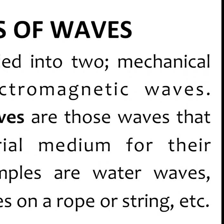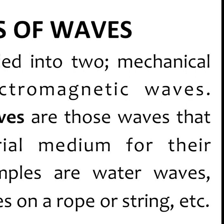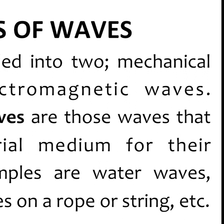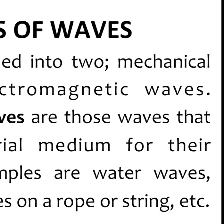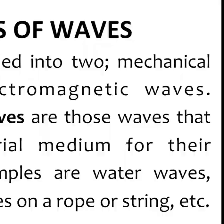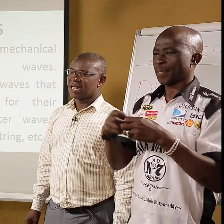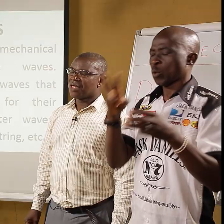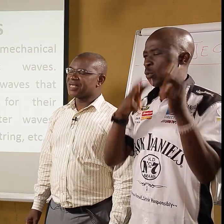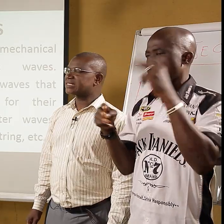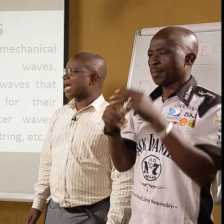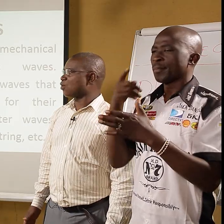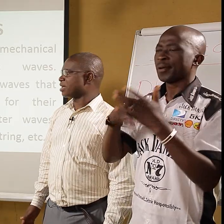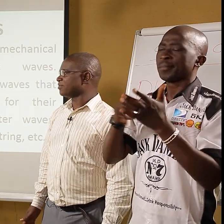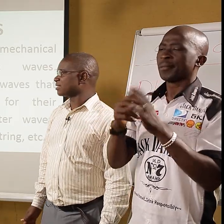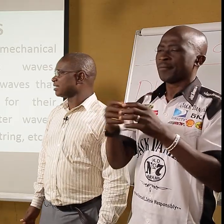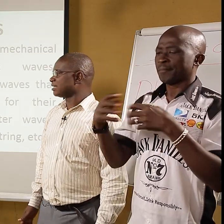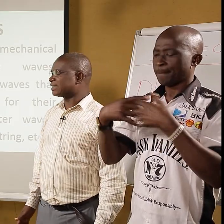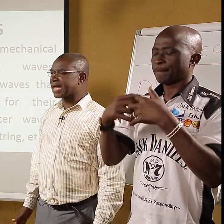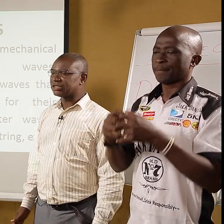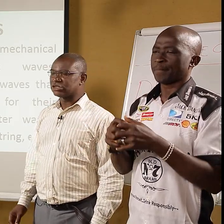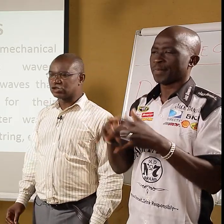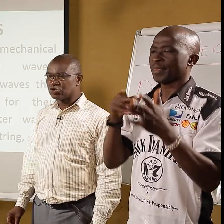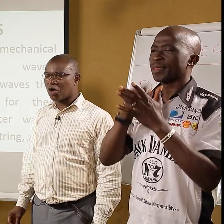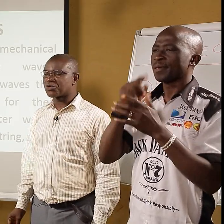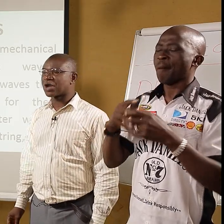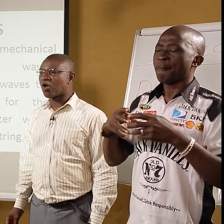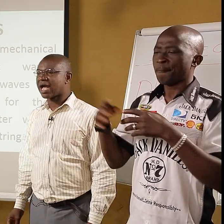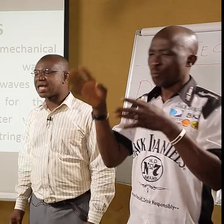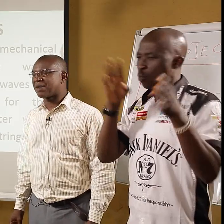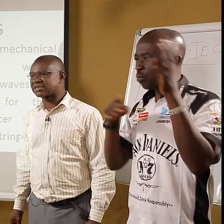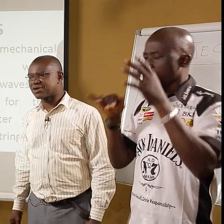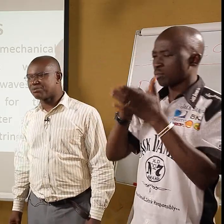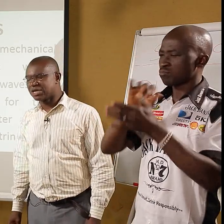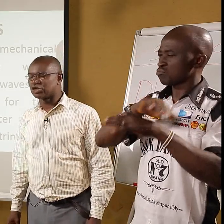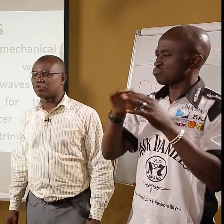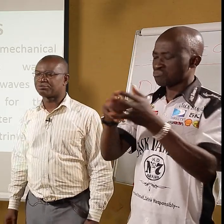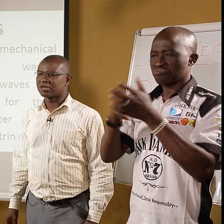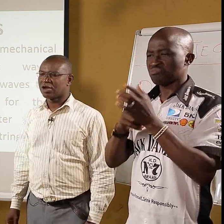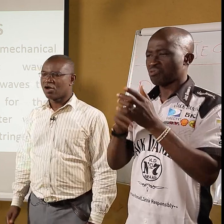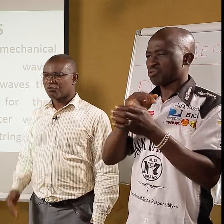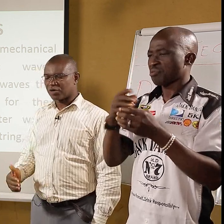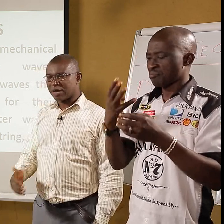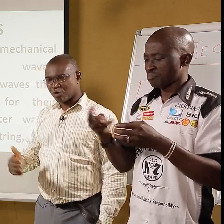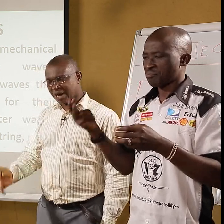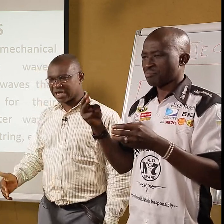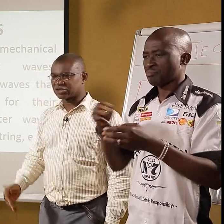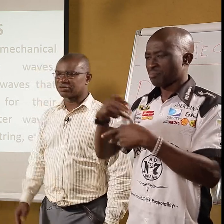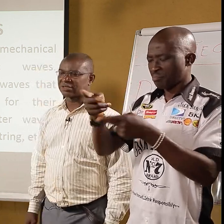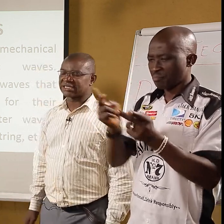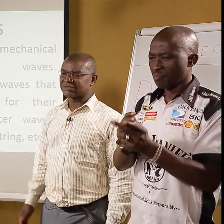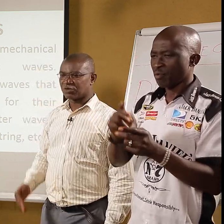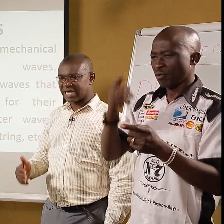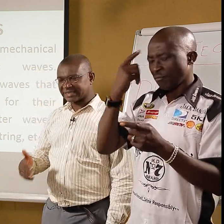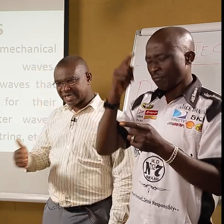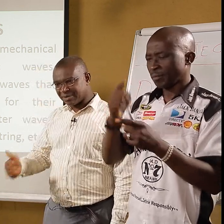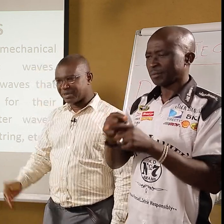mechanical waves? These are waves that do not require a material medium for their propagation,